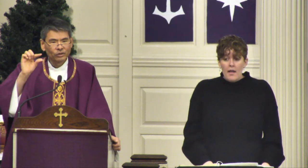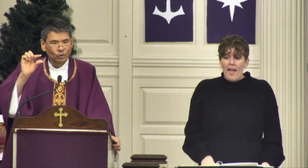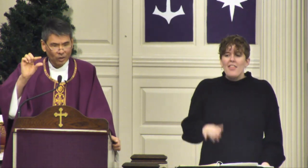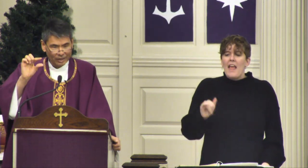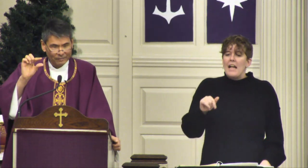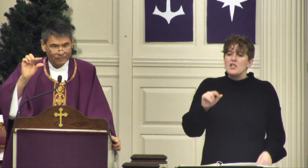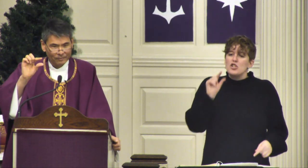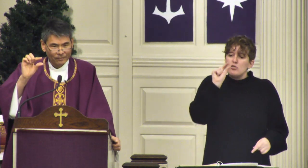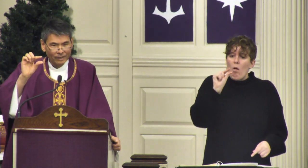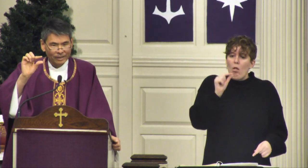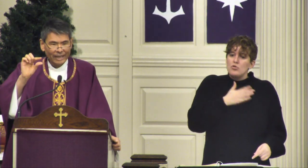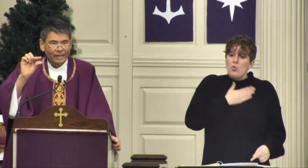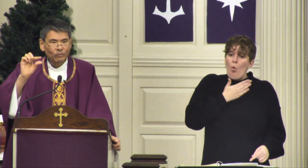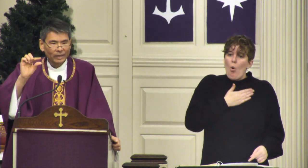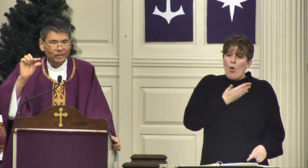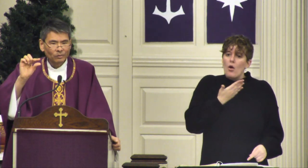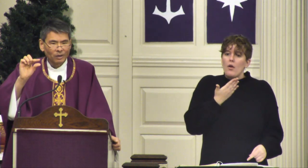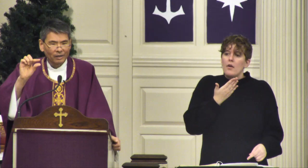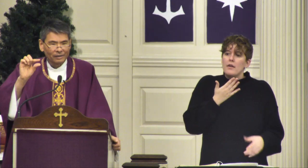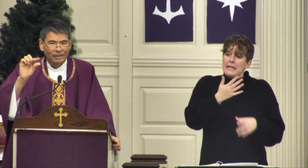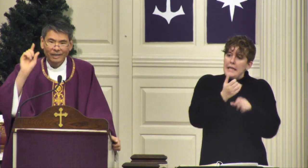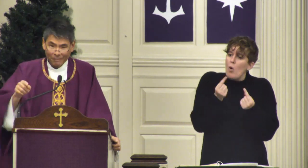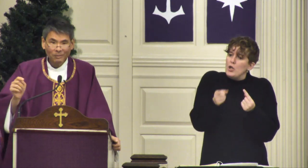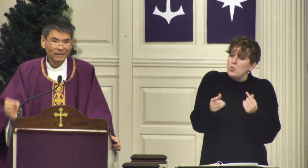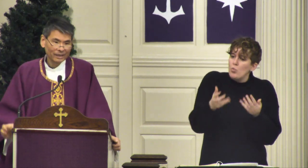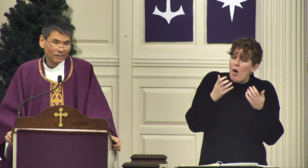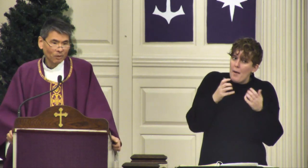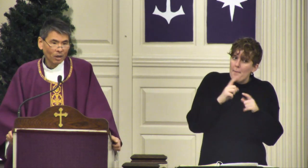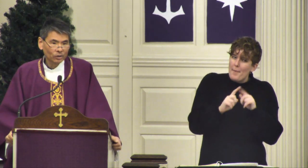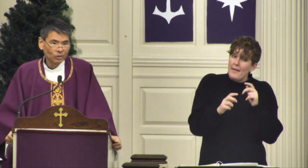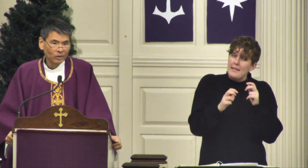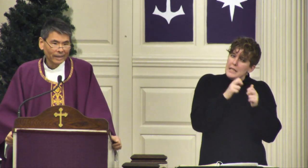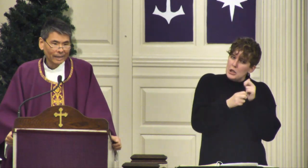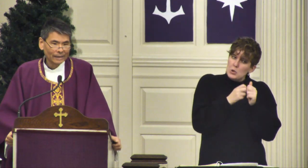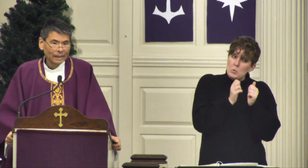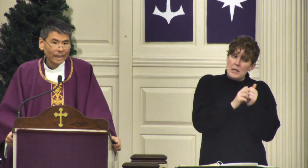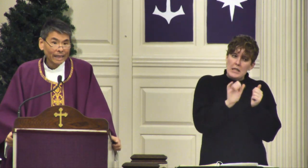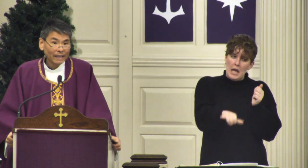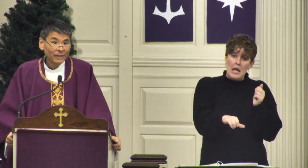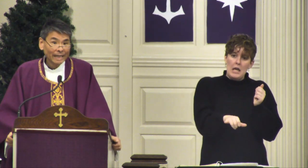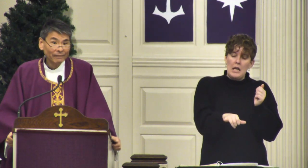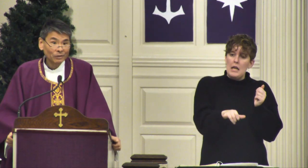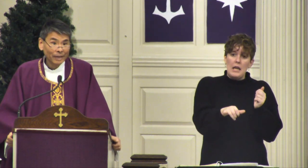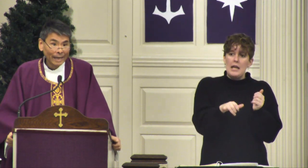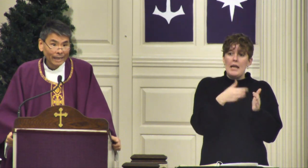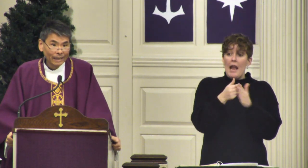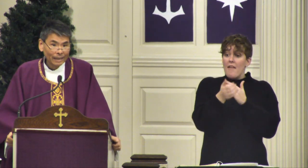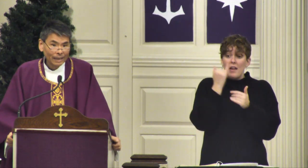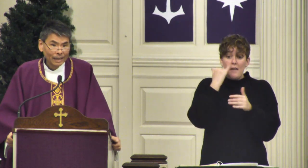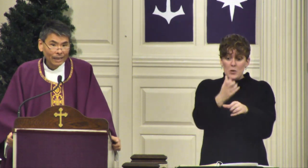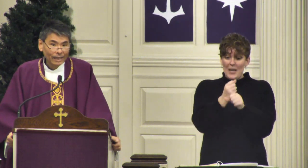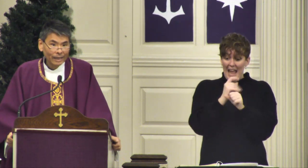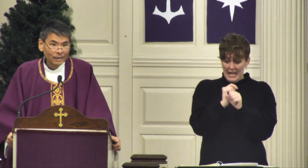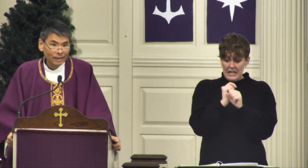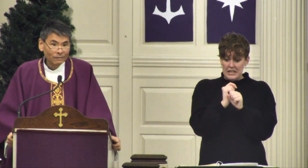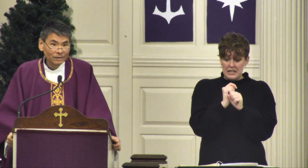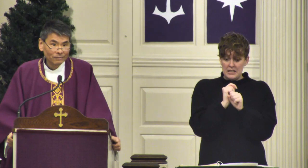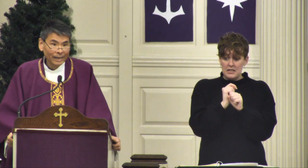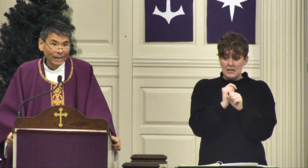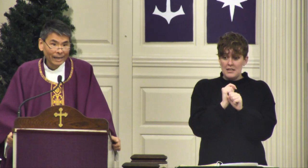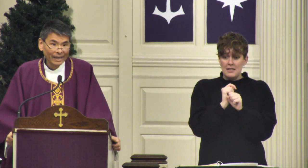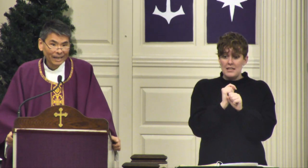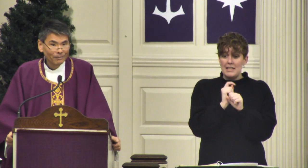joy, getting what you want. The problem with the small joy is even if you get it, it goes